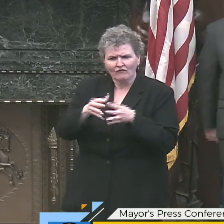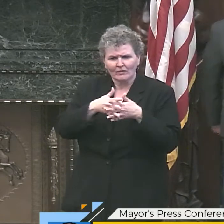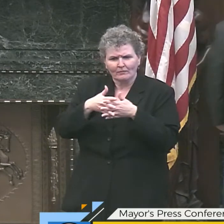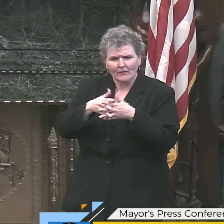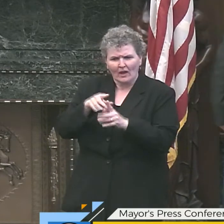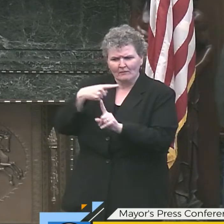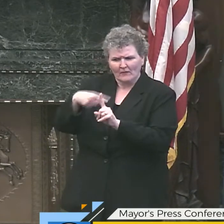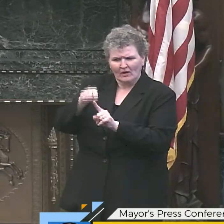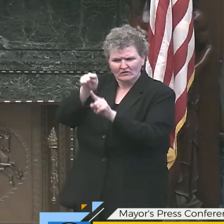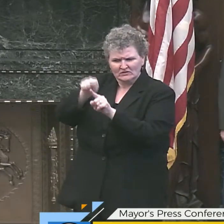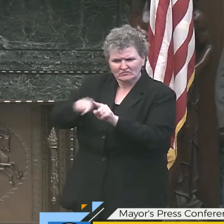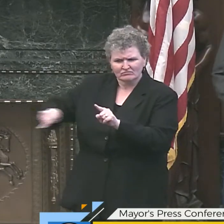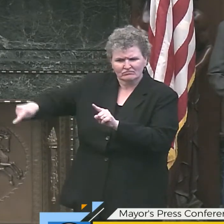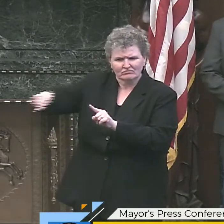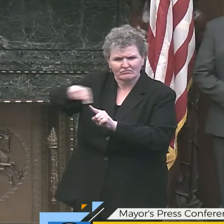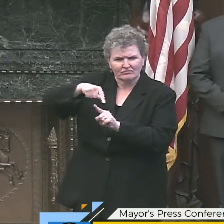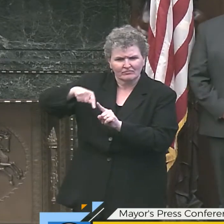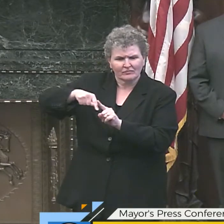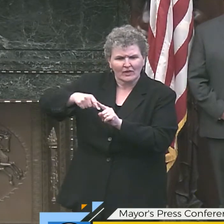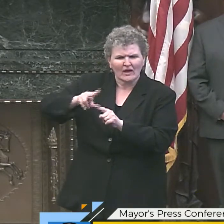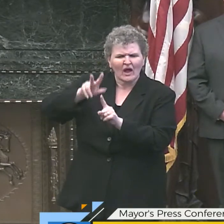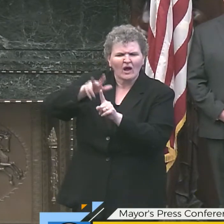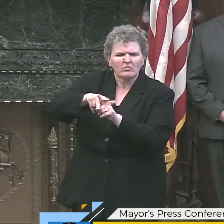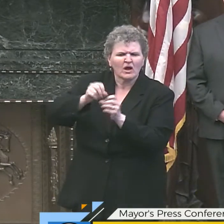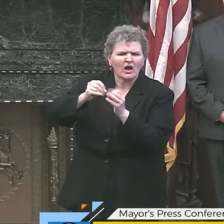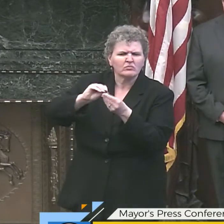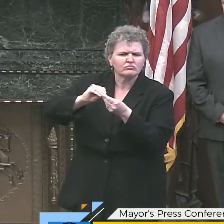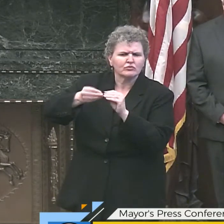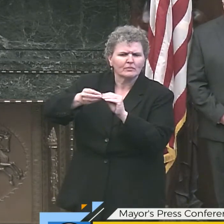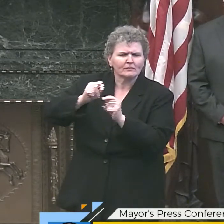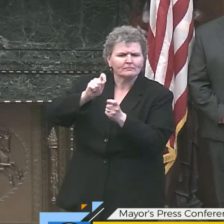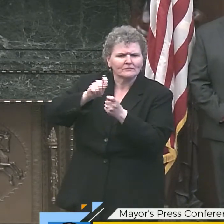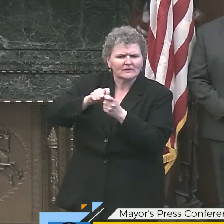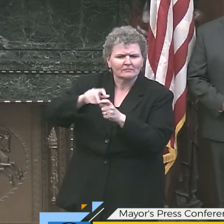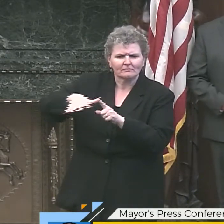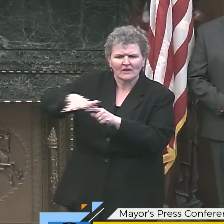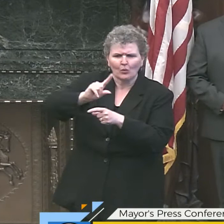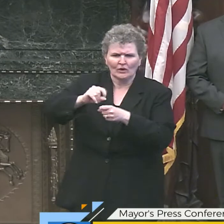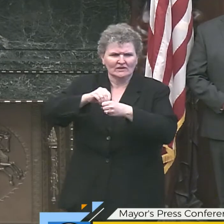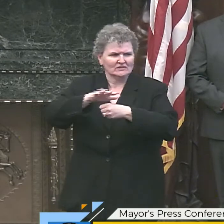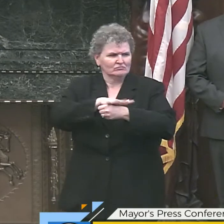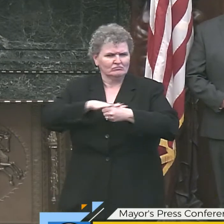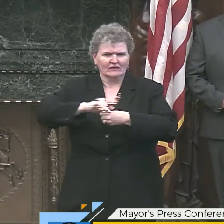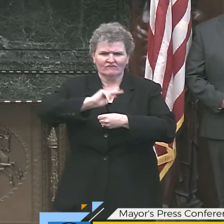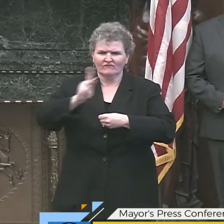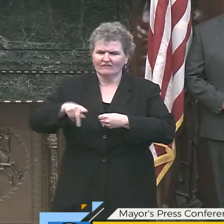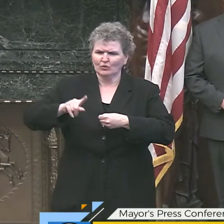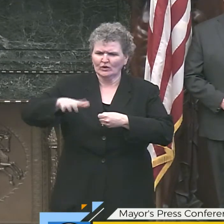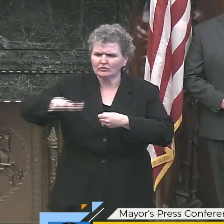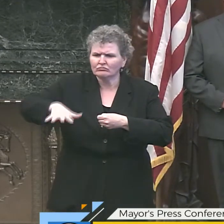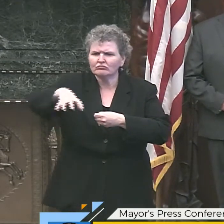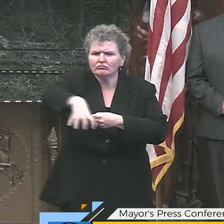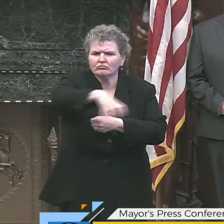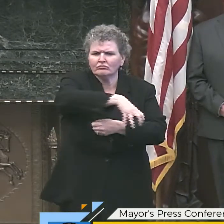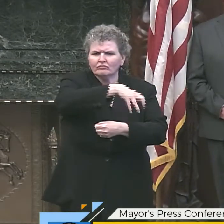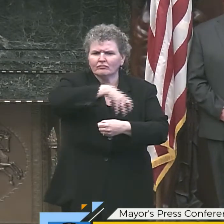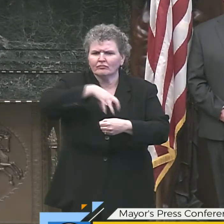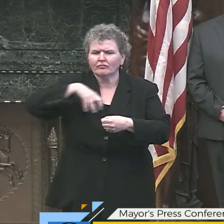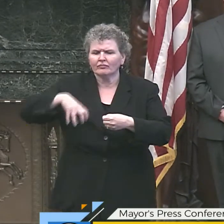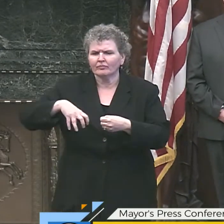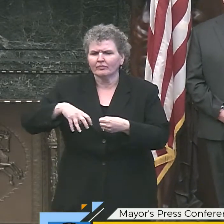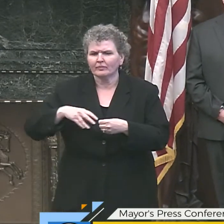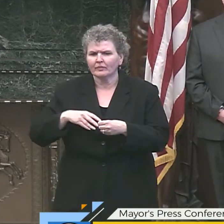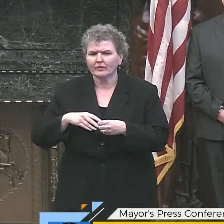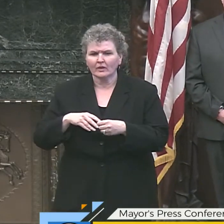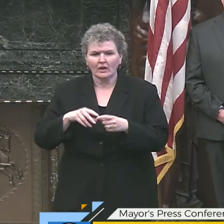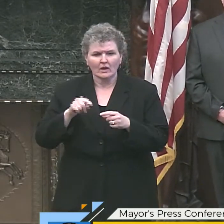you quantify it? You know, specific places in the city? Maybe just talk about it. Had fewer African Americans gotten